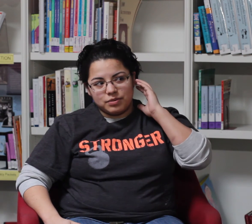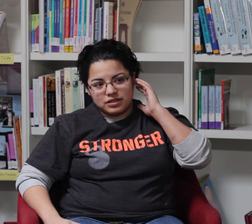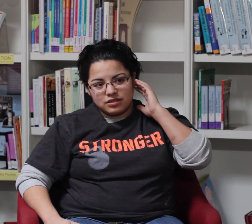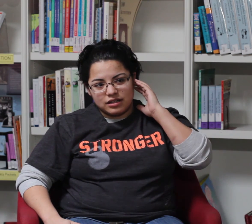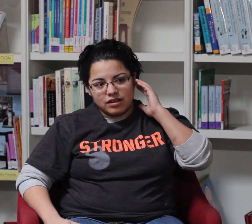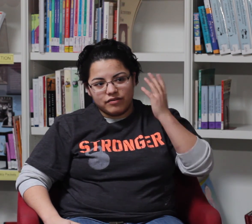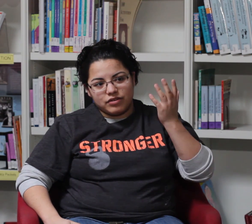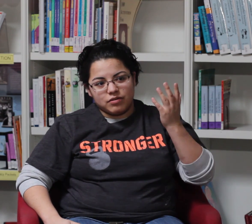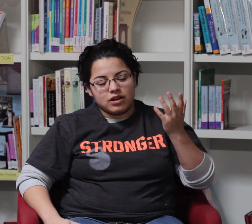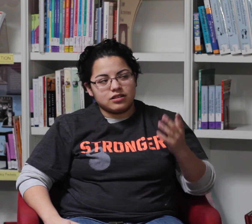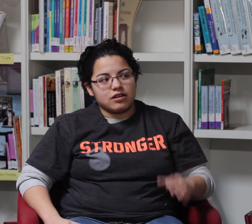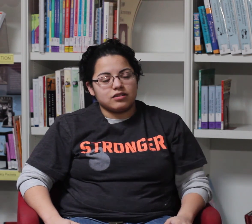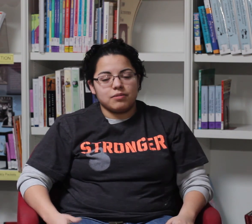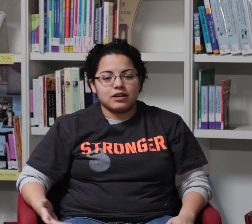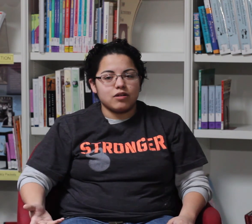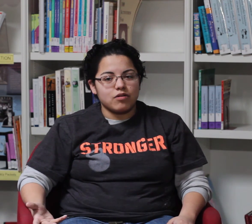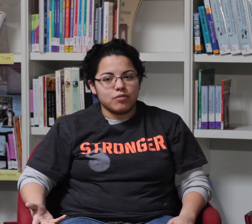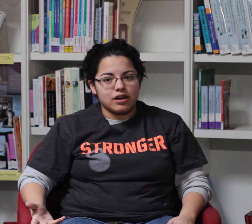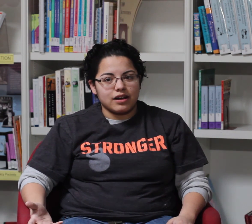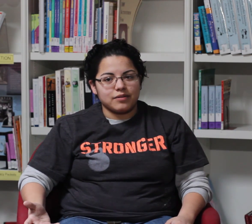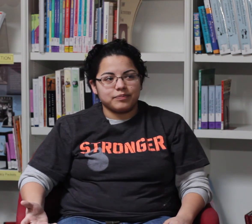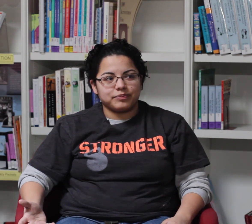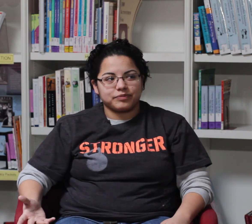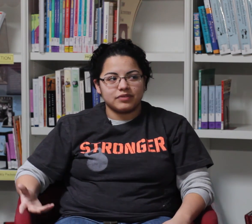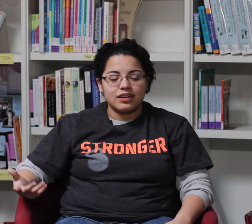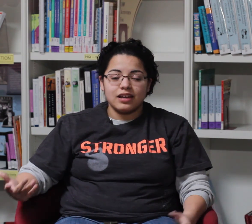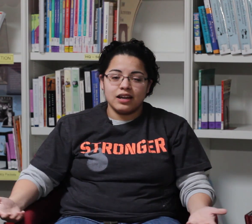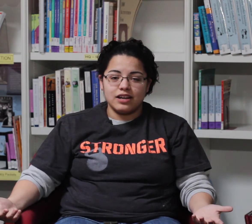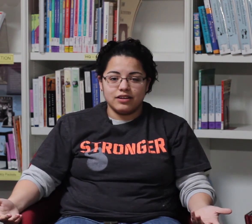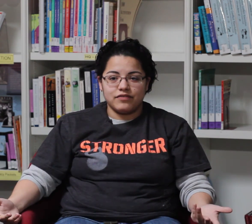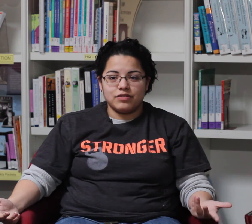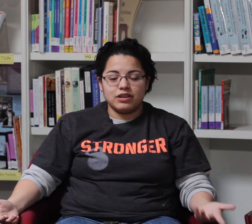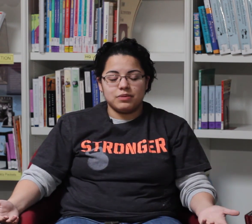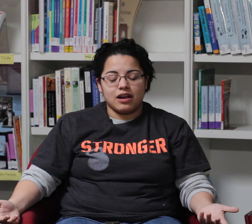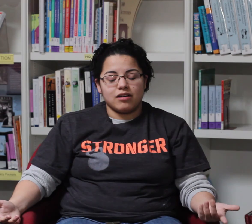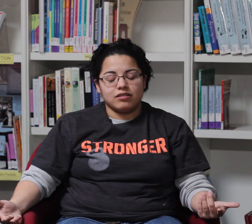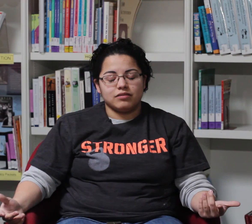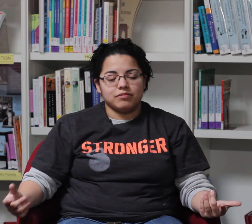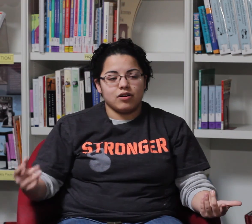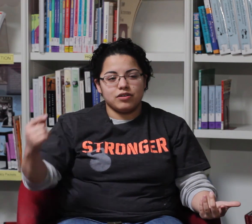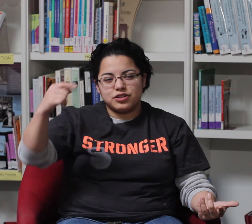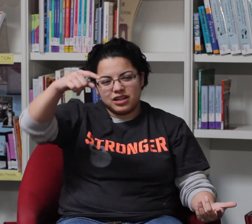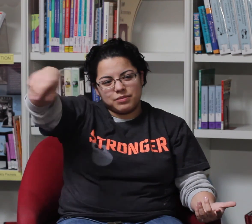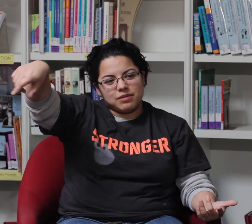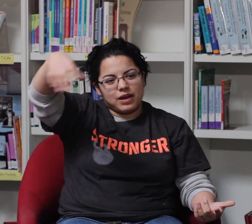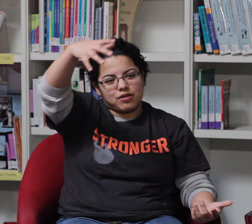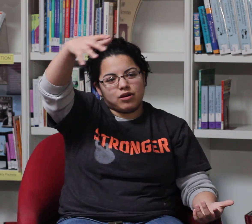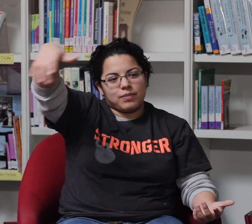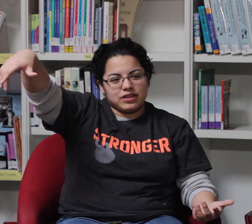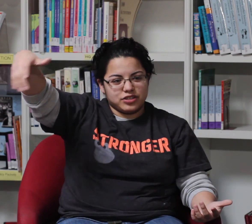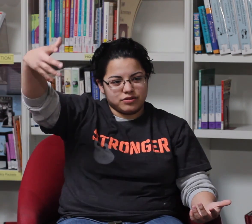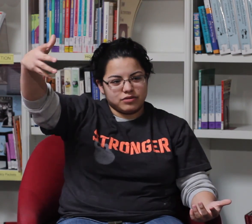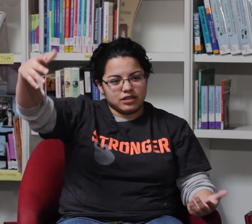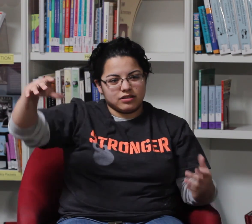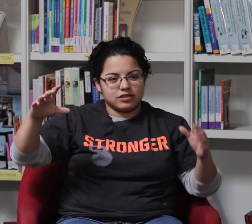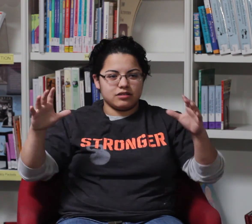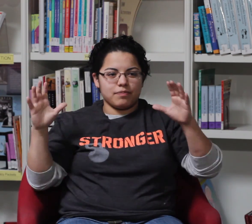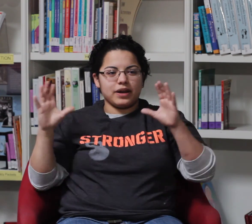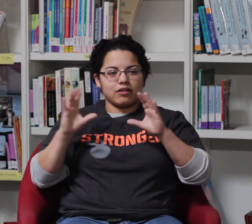earpiece that's on for the walkie-talkie. So I told him one day, hey, if you need me, usually I'm in the back row by the shoes, and there's a